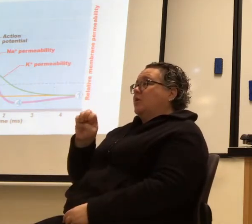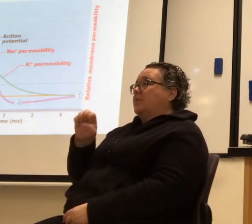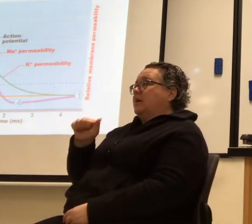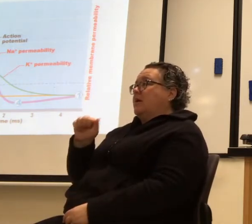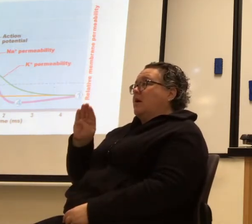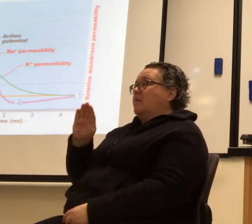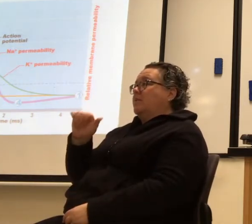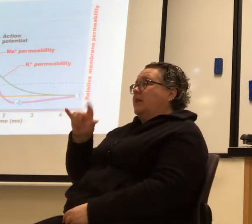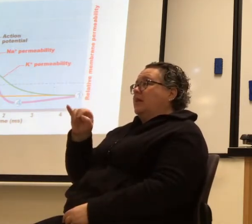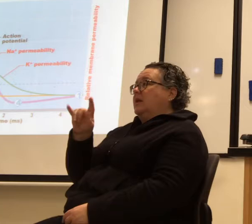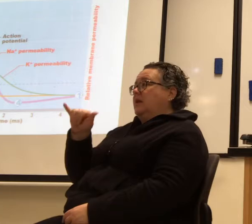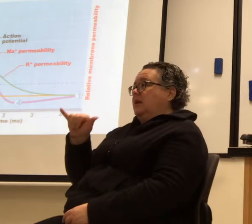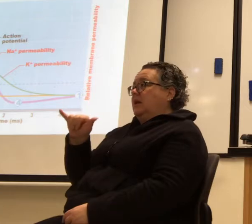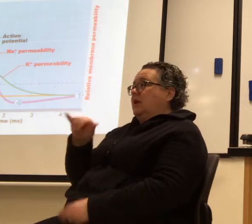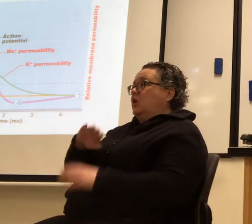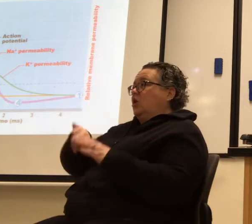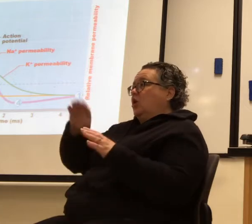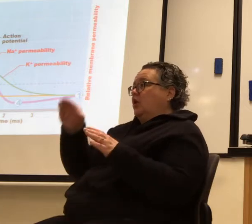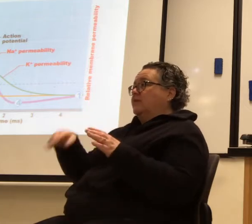want you to understand.